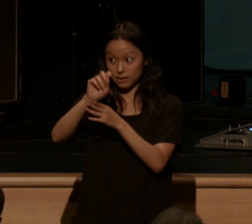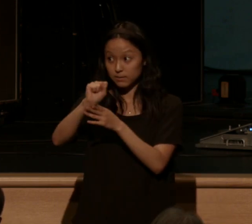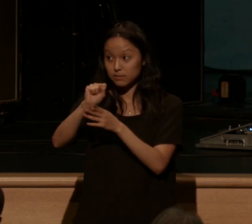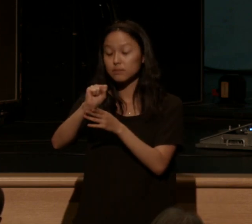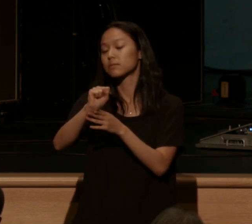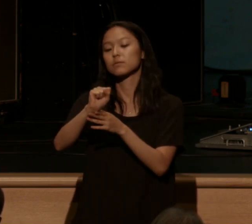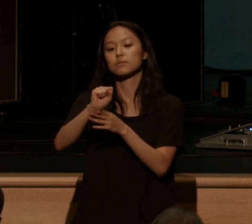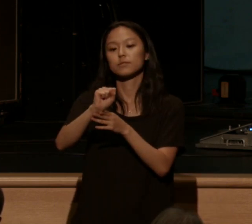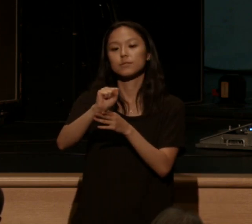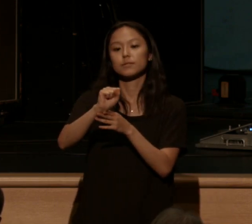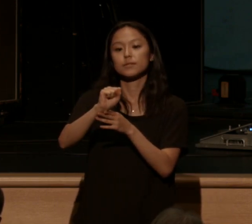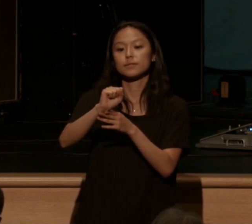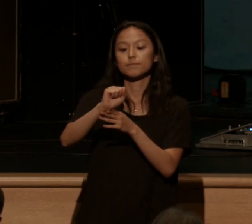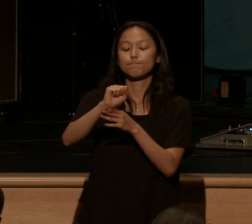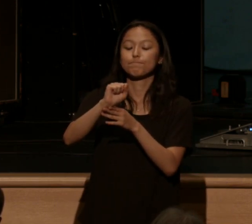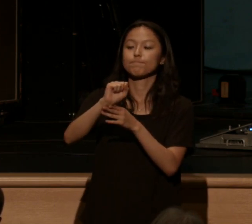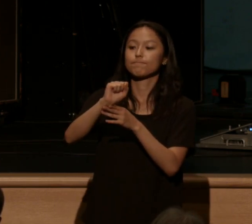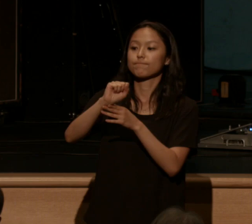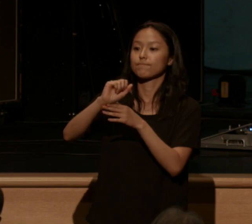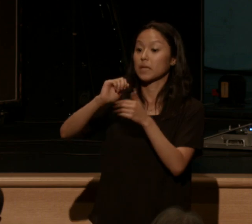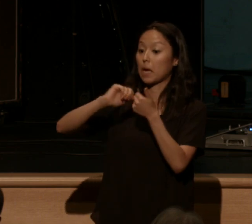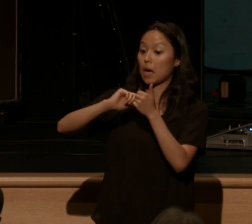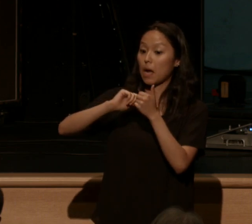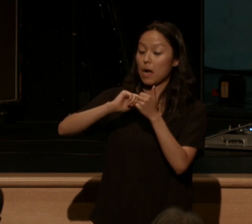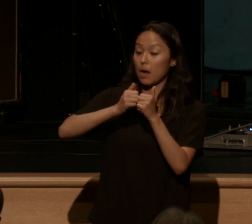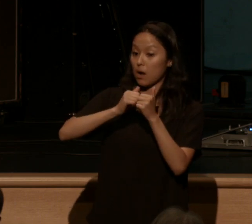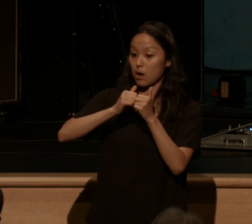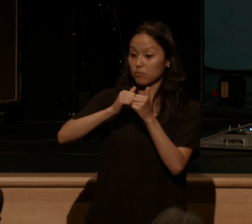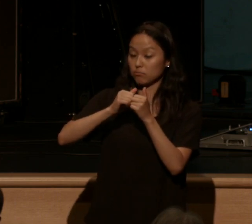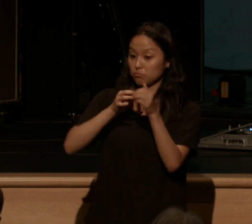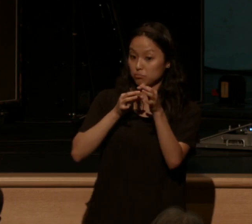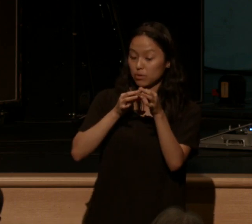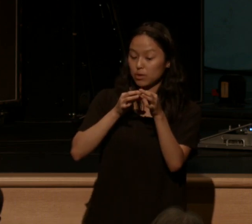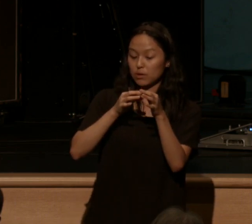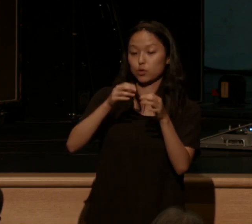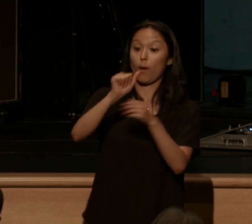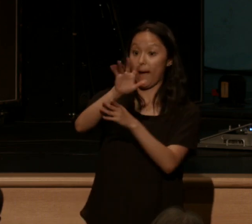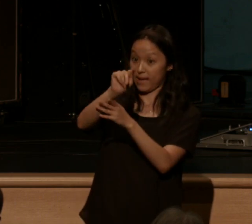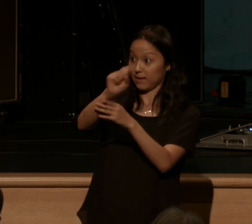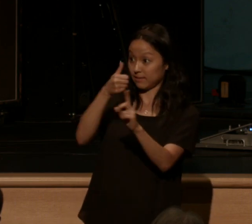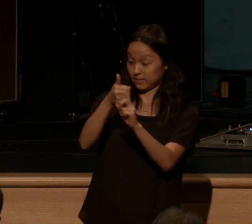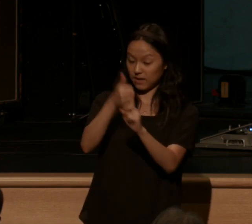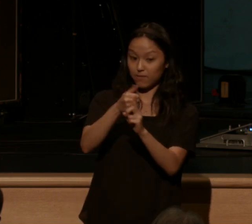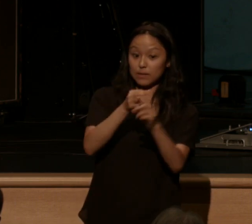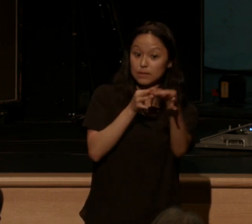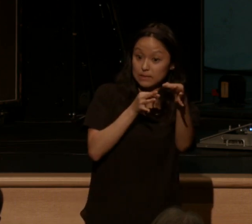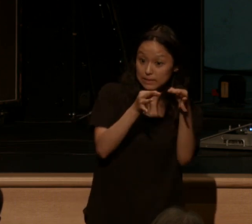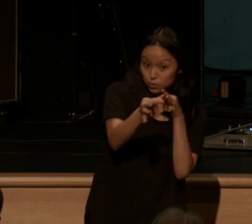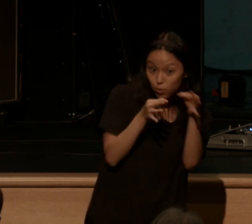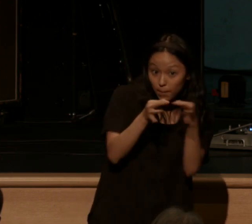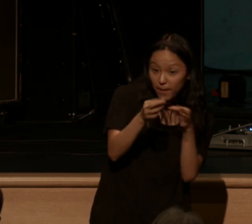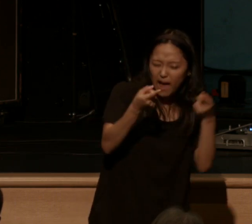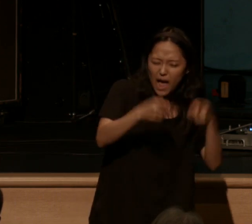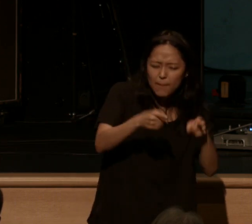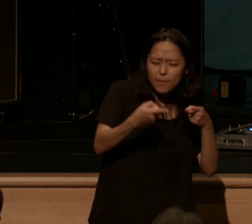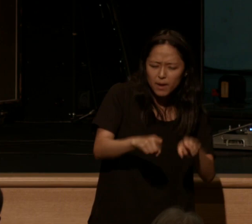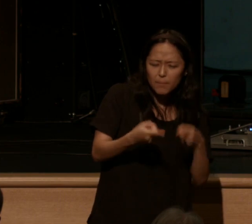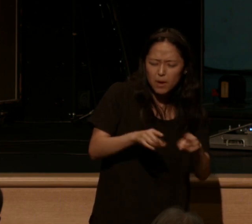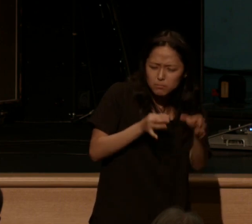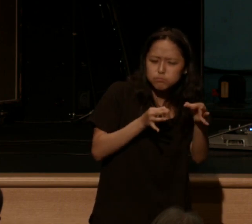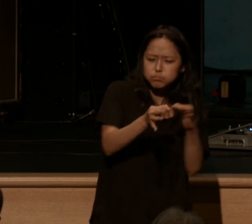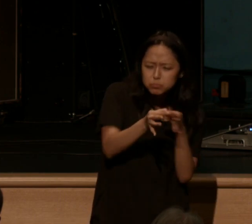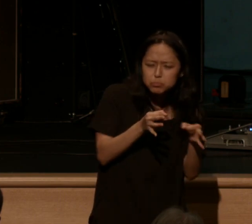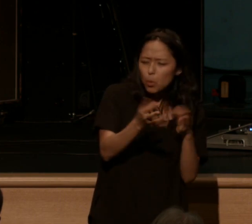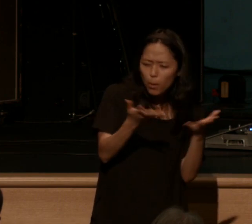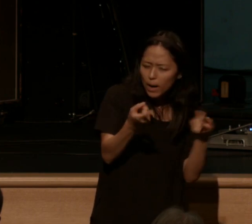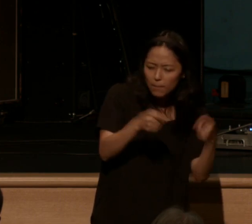fundamentally are, is Acts given to us as a description or is it a prescription? Is it describing